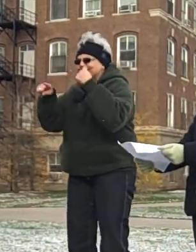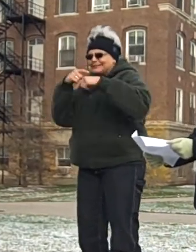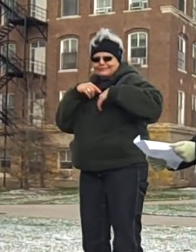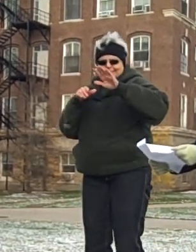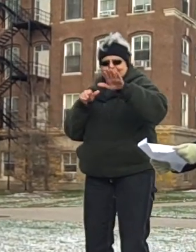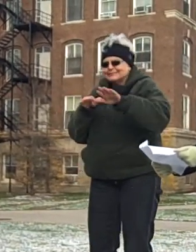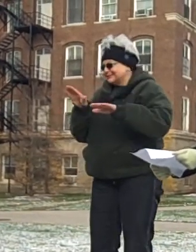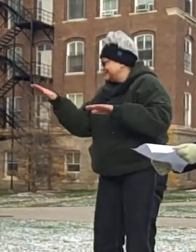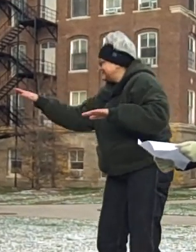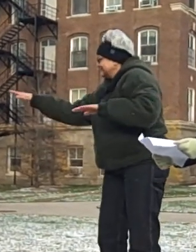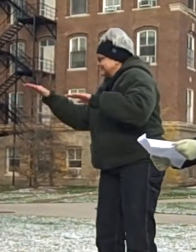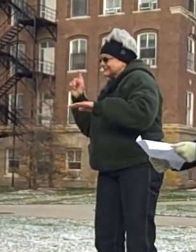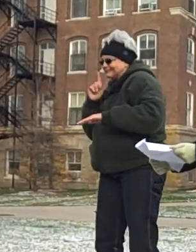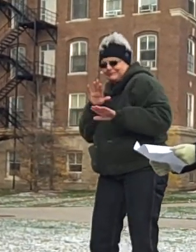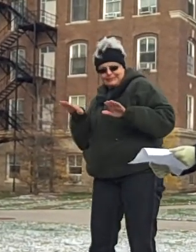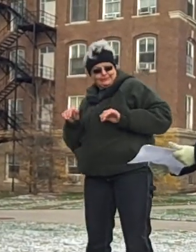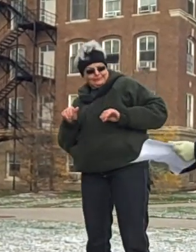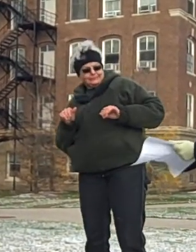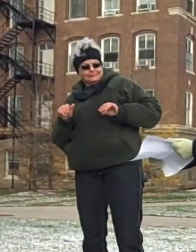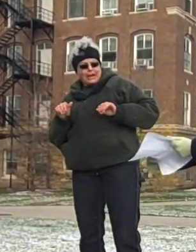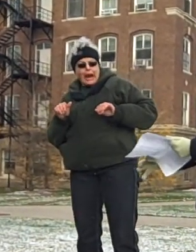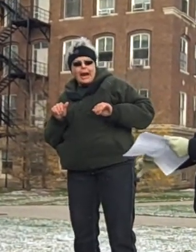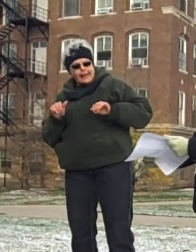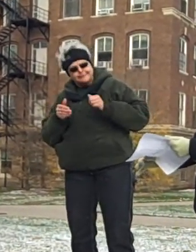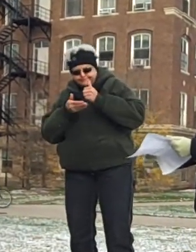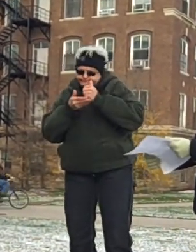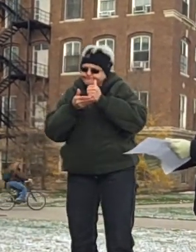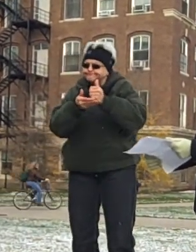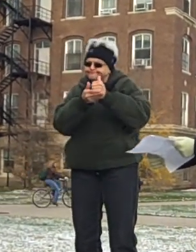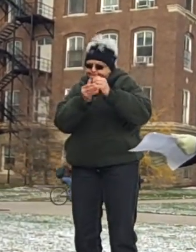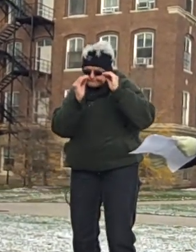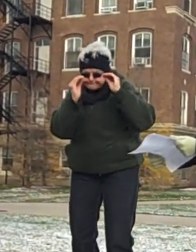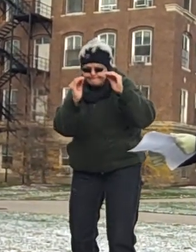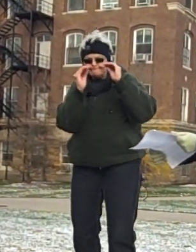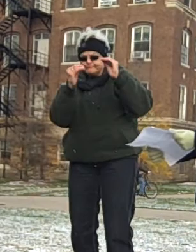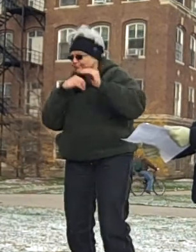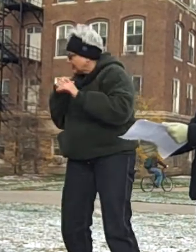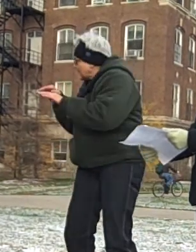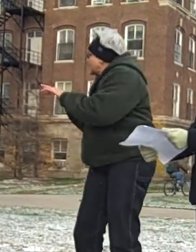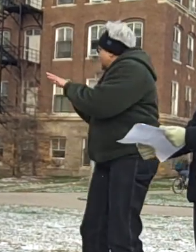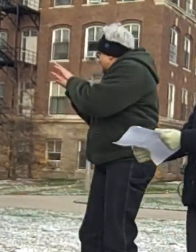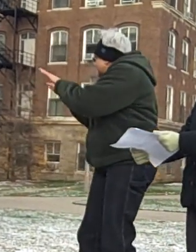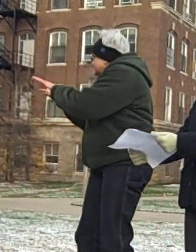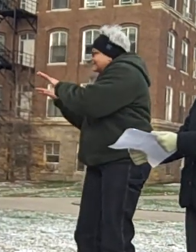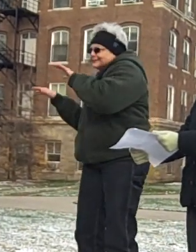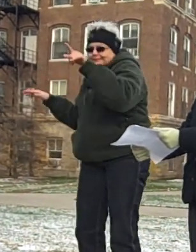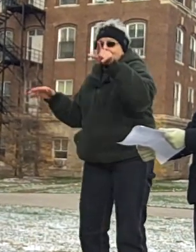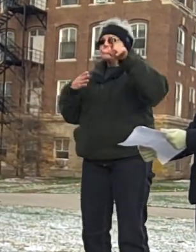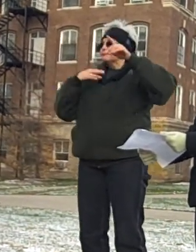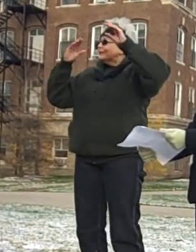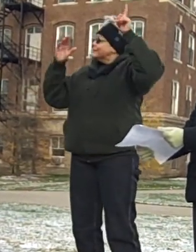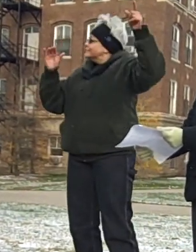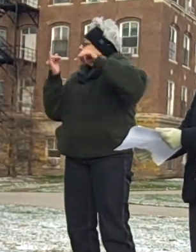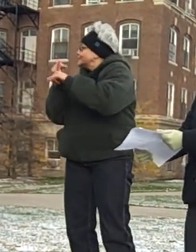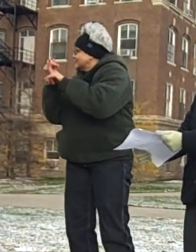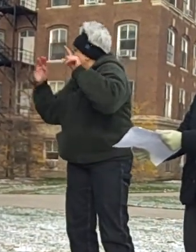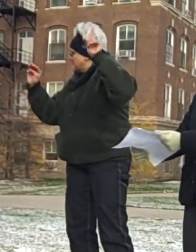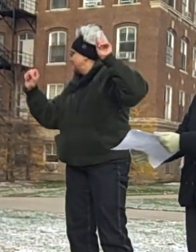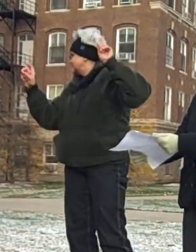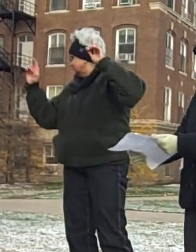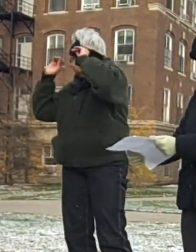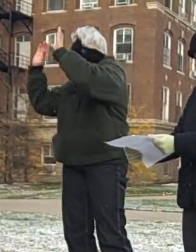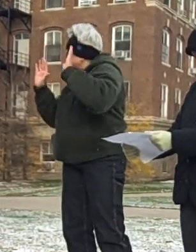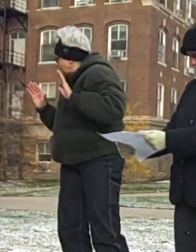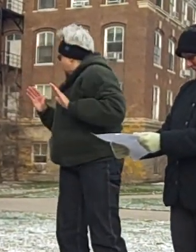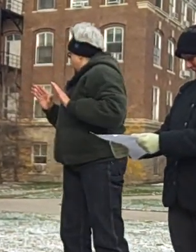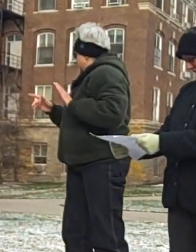I wanted to learn to sign. I wanted to talk to these children, and they helped me. They taught me signs. My teachers